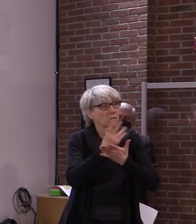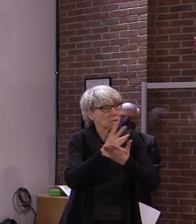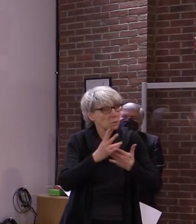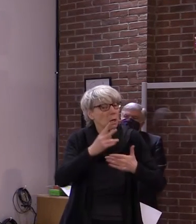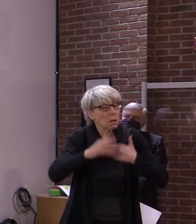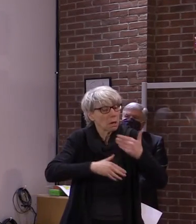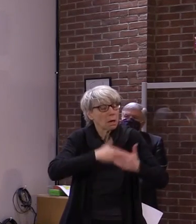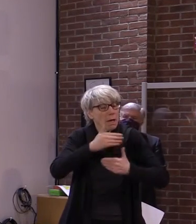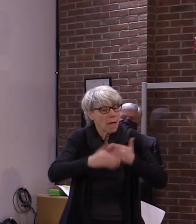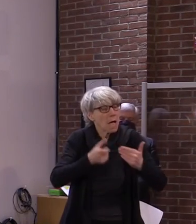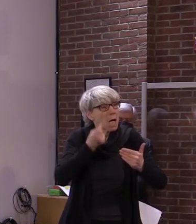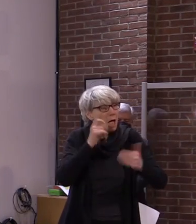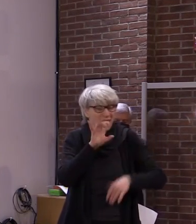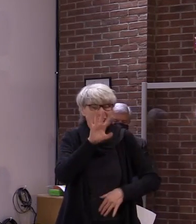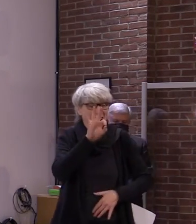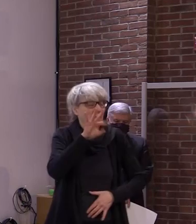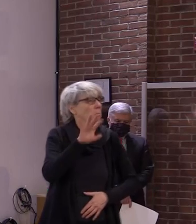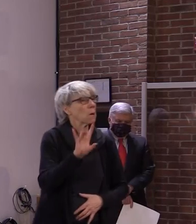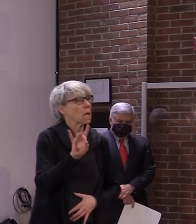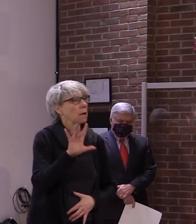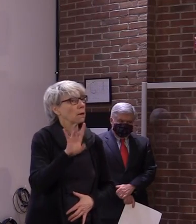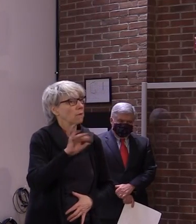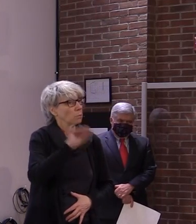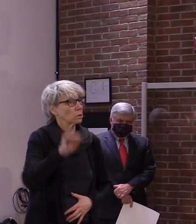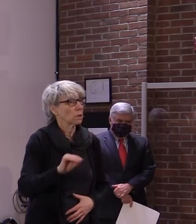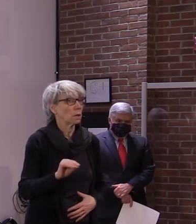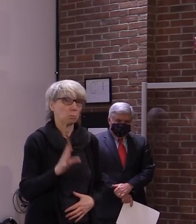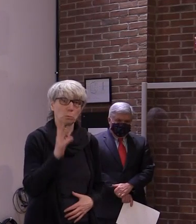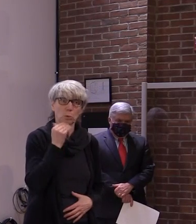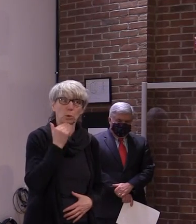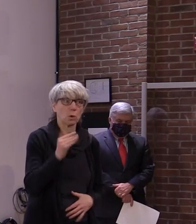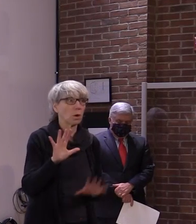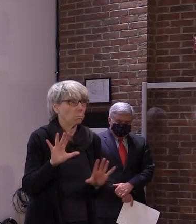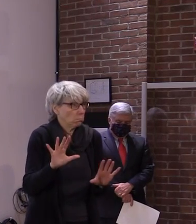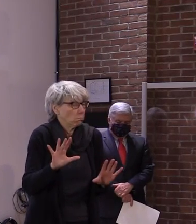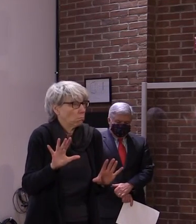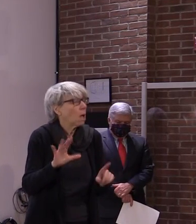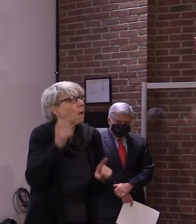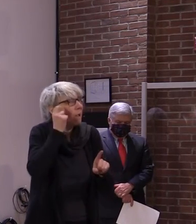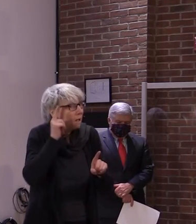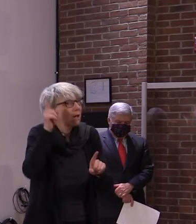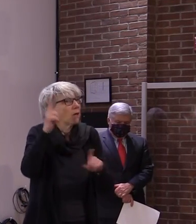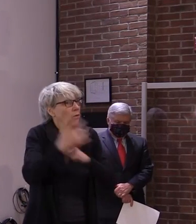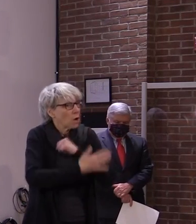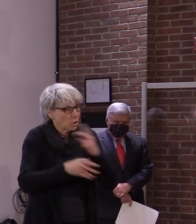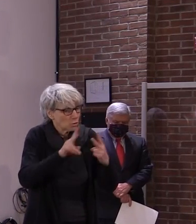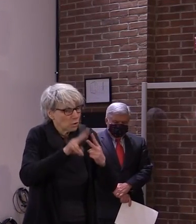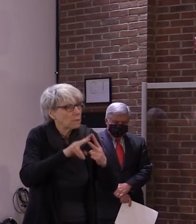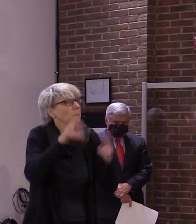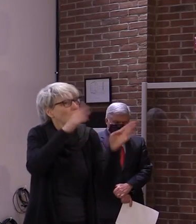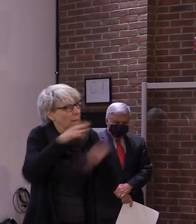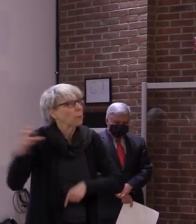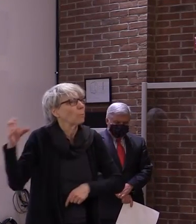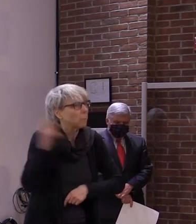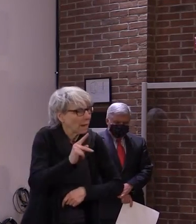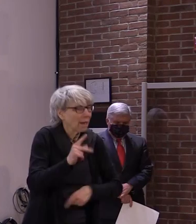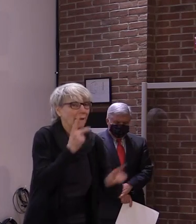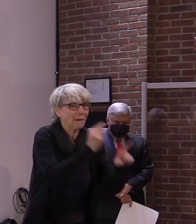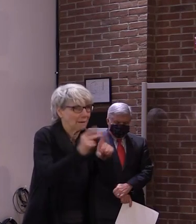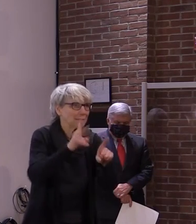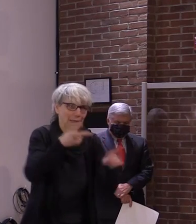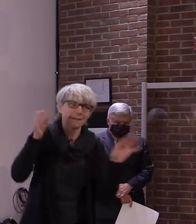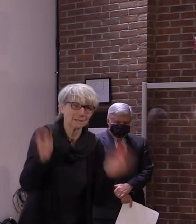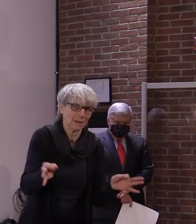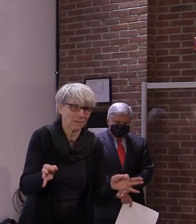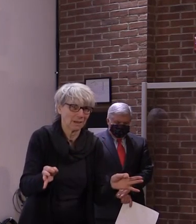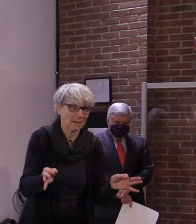at 85%, still a very good percentage. The presumed benefits to such an approach are that the